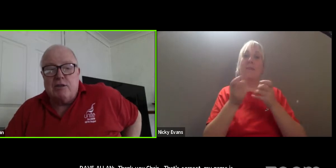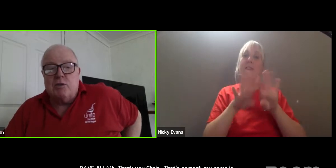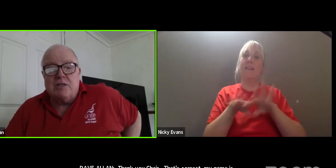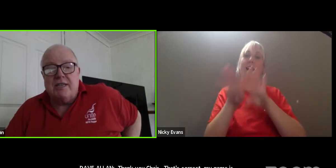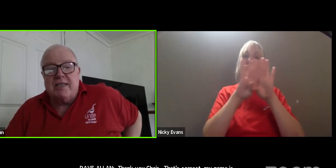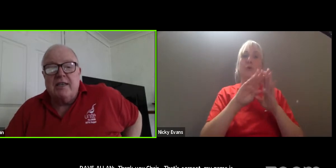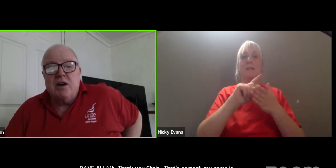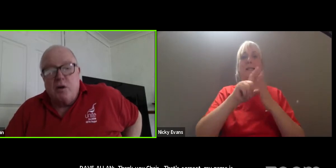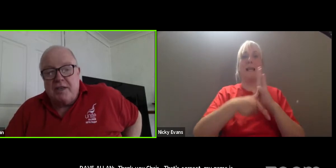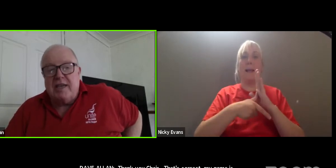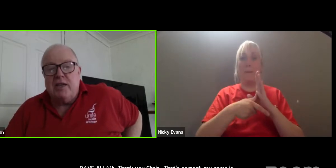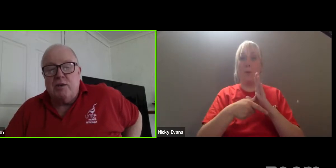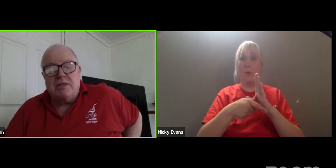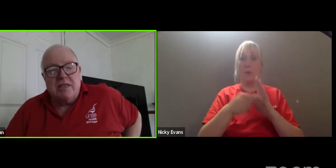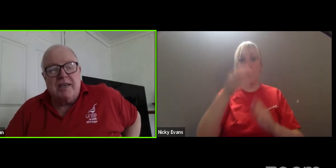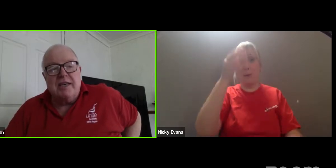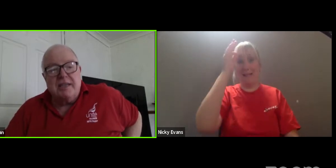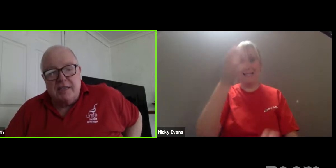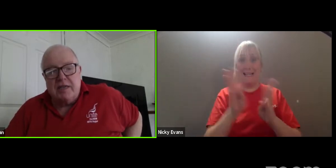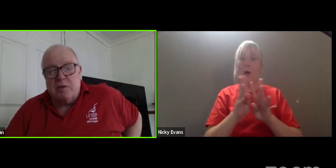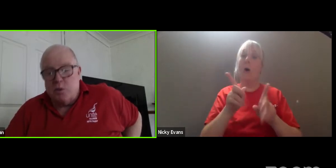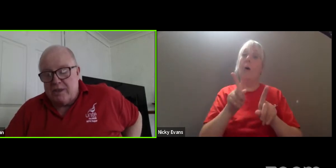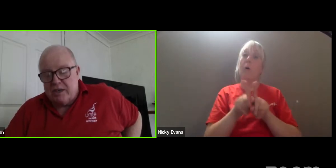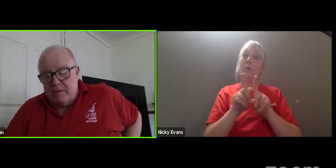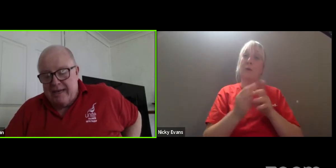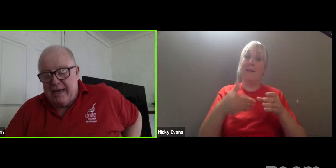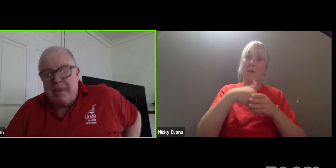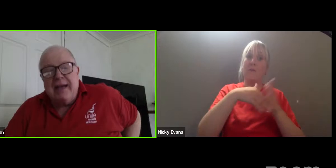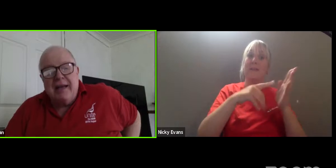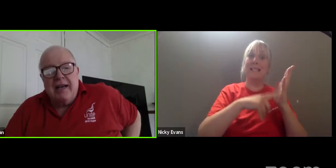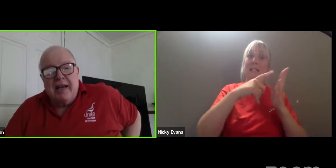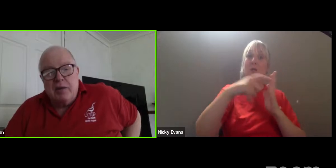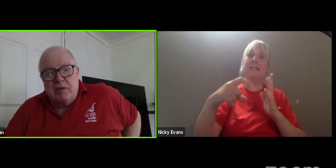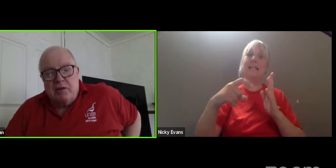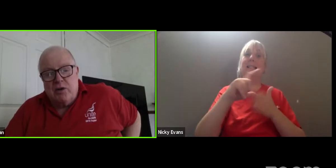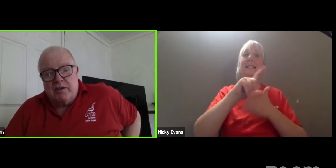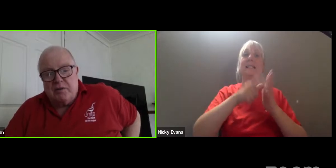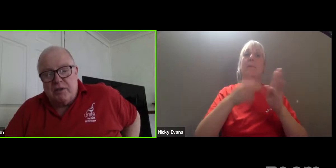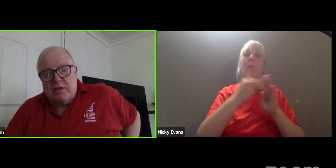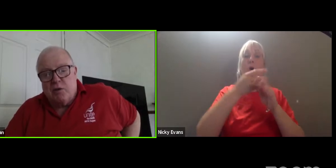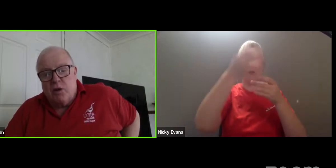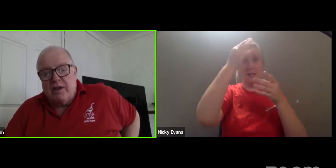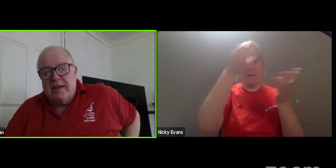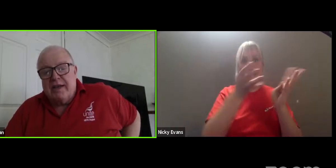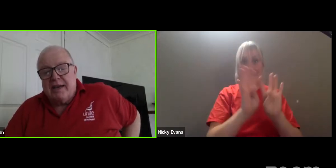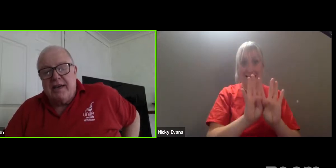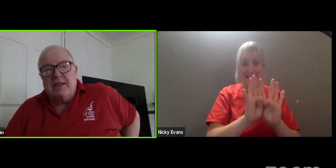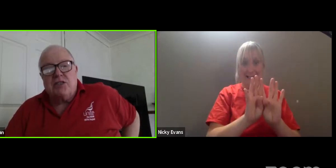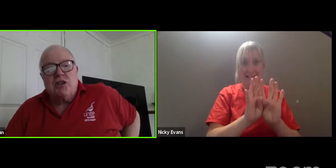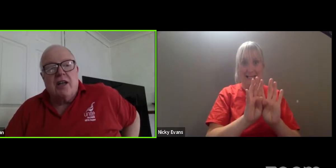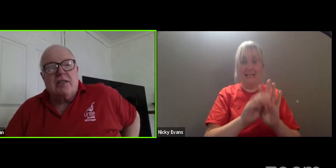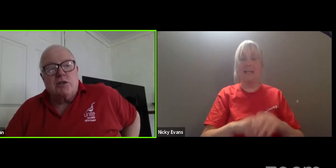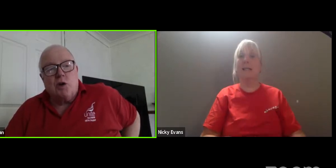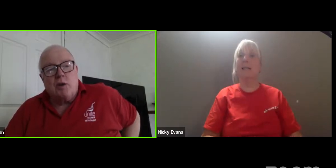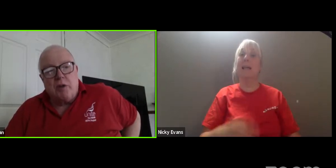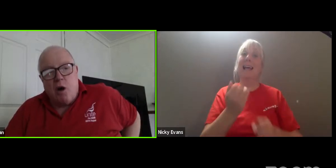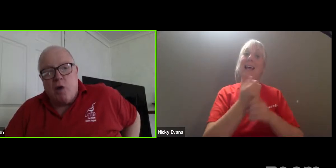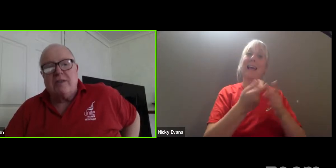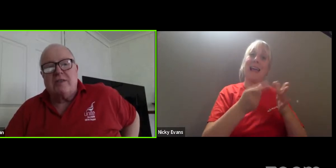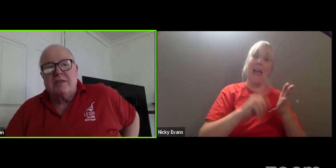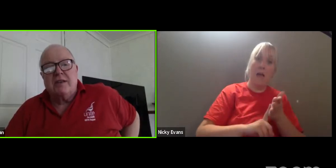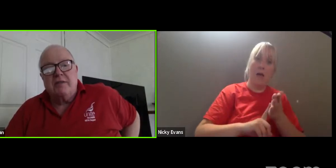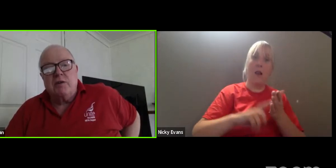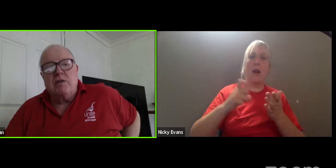and I also sit on the TUC Disabled Workers Committee. And we've heard, first of all, Gail and Charlotte talk about